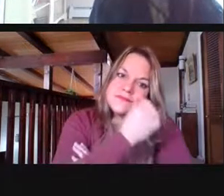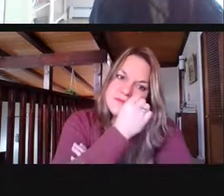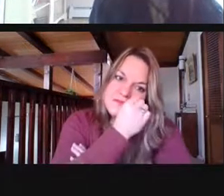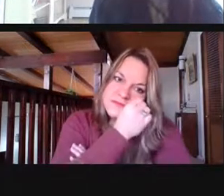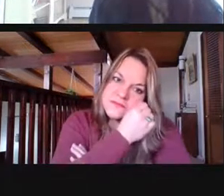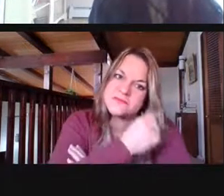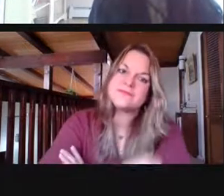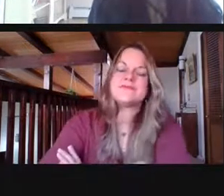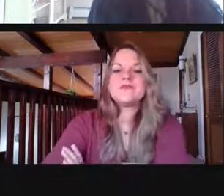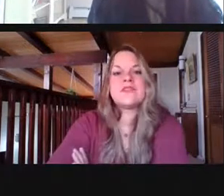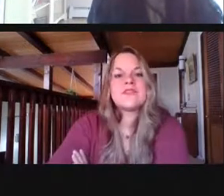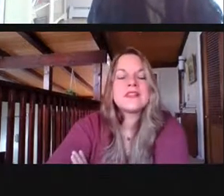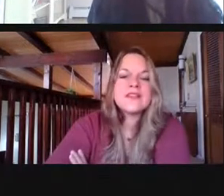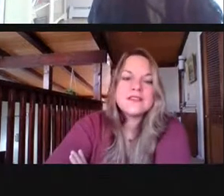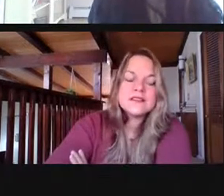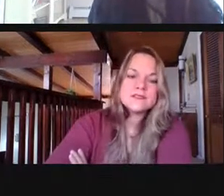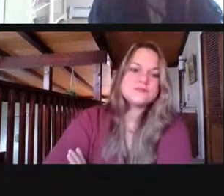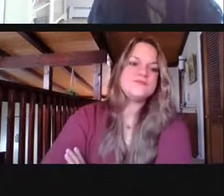reached that, but